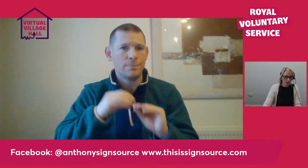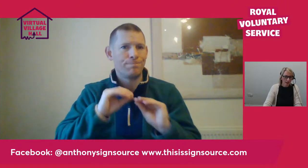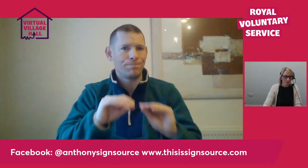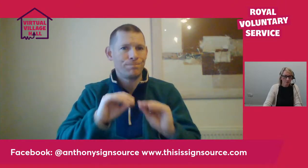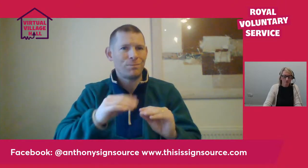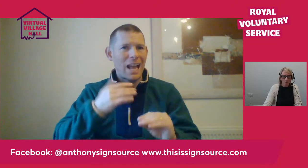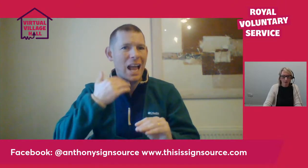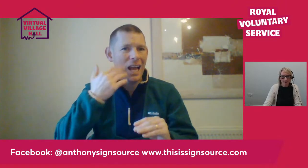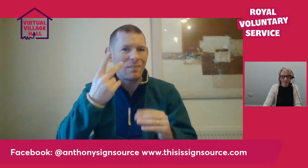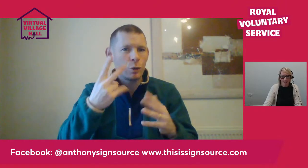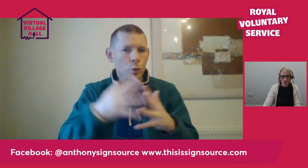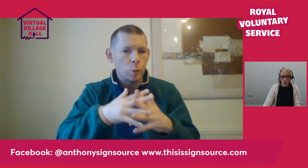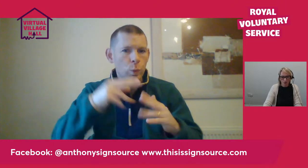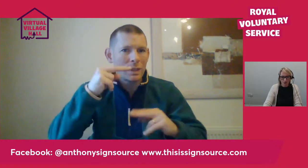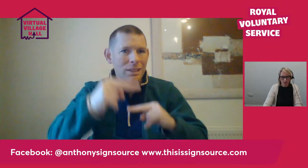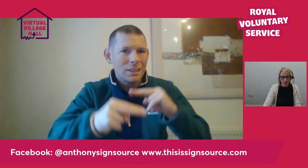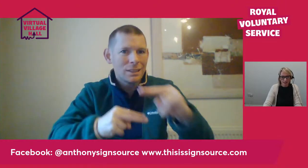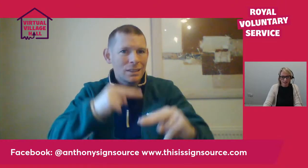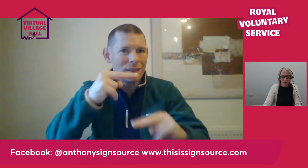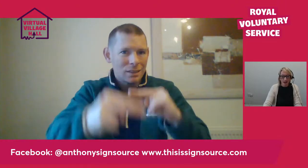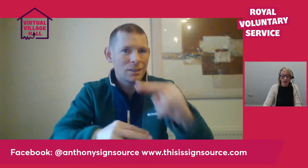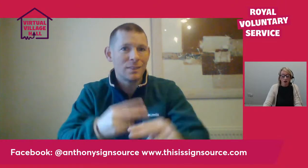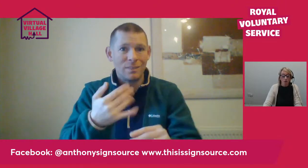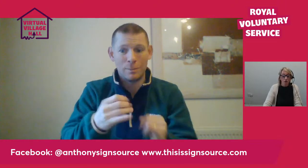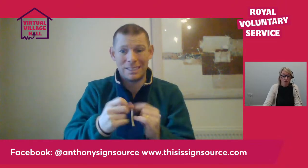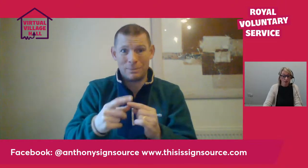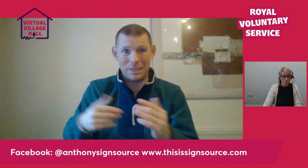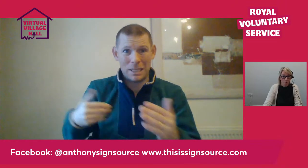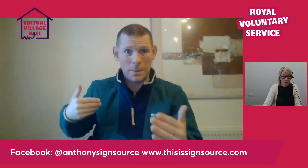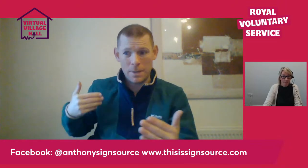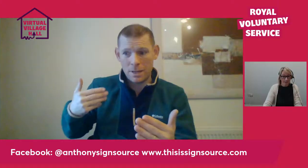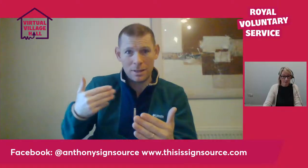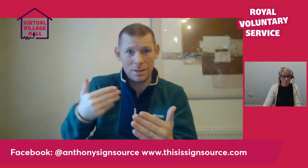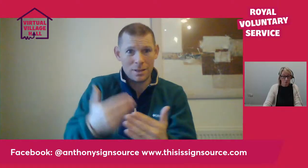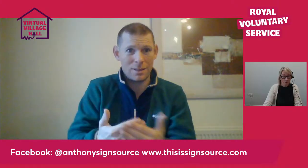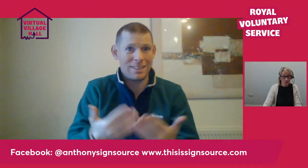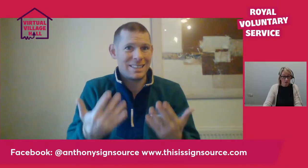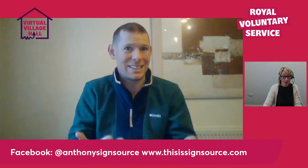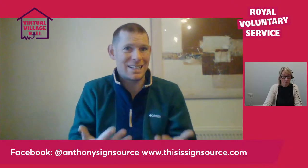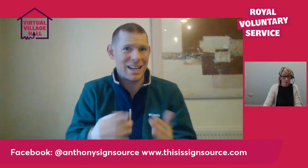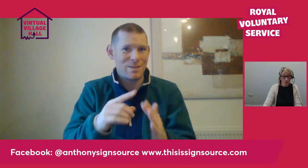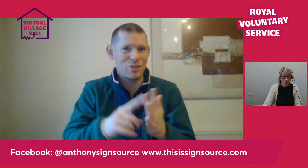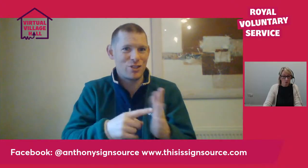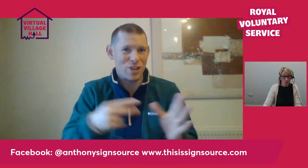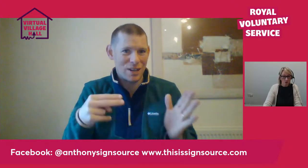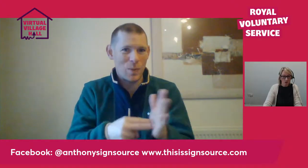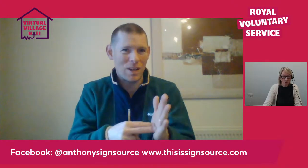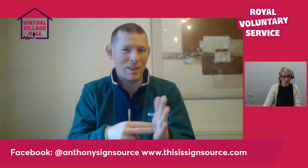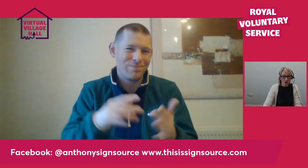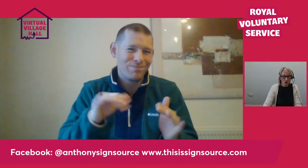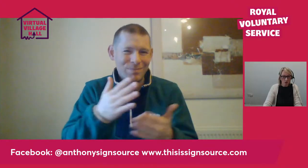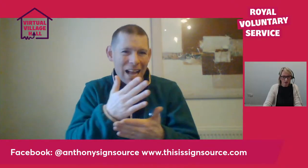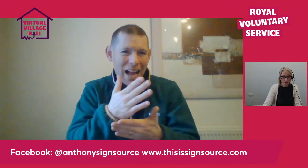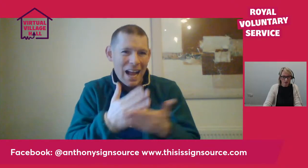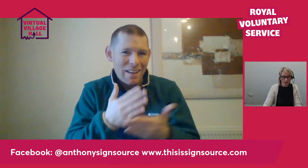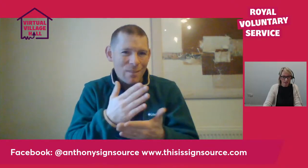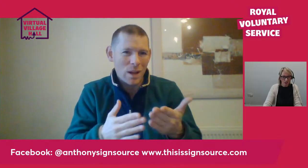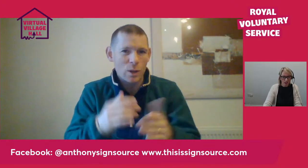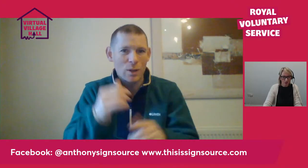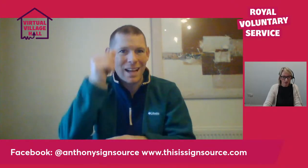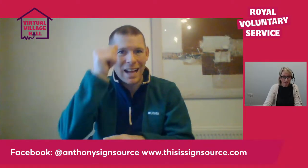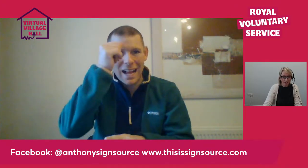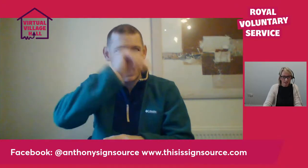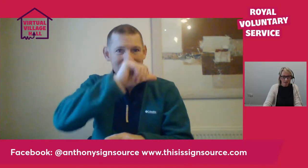is your name, family signs, weather signs, and we do that fortnightly from September onwards. So now we are